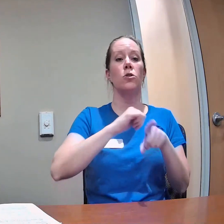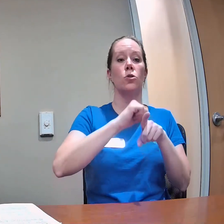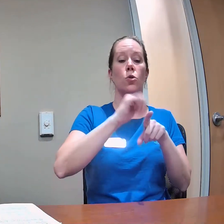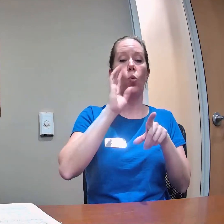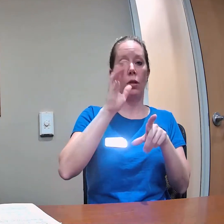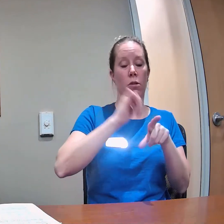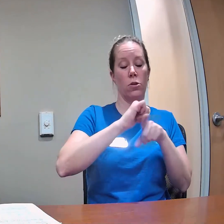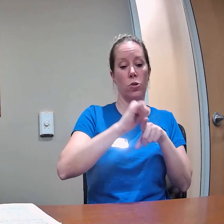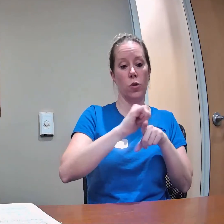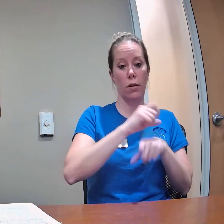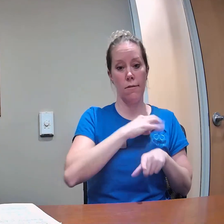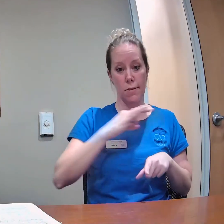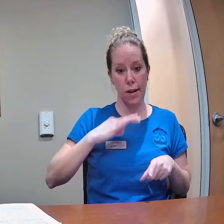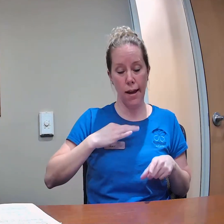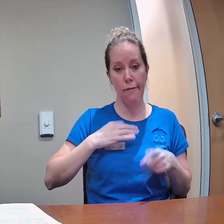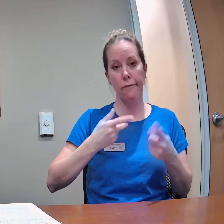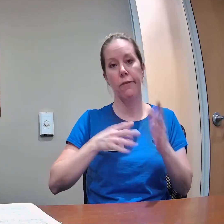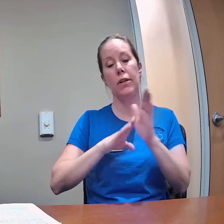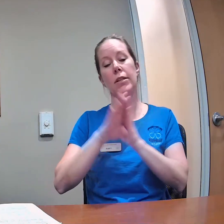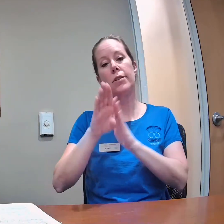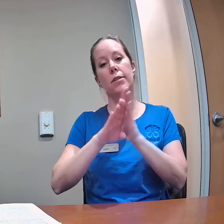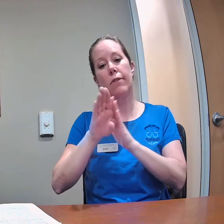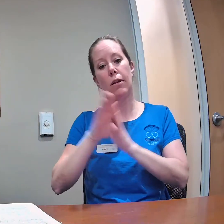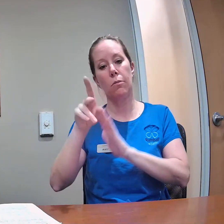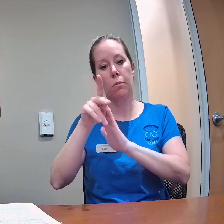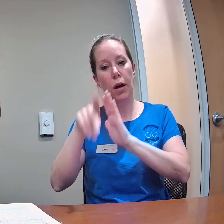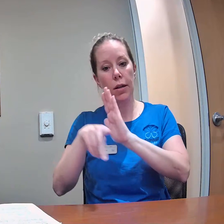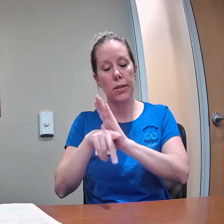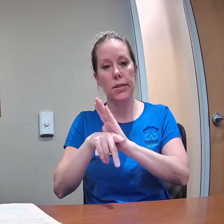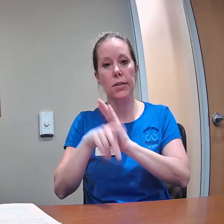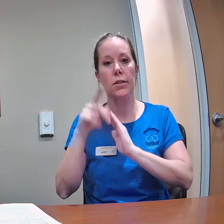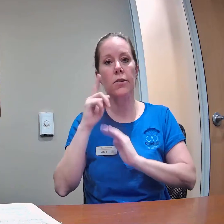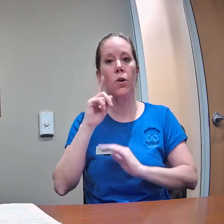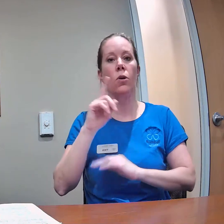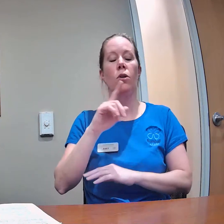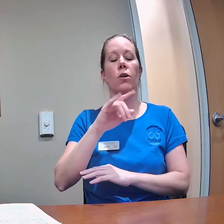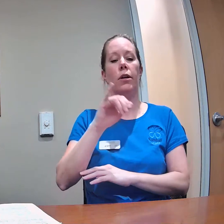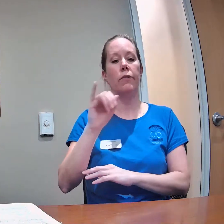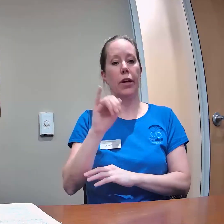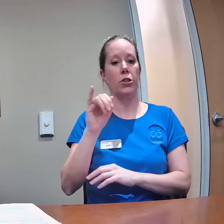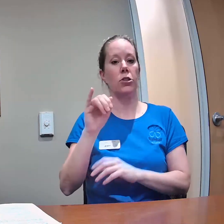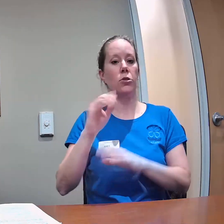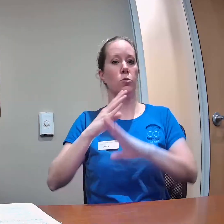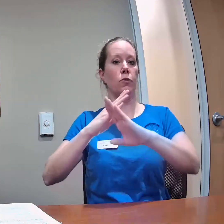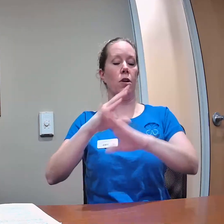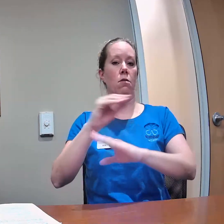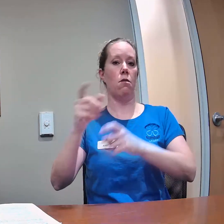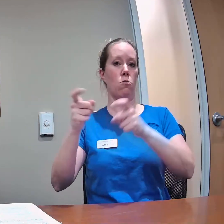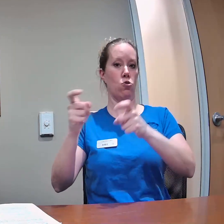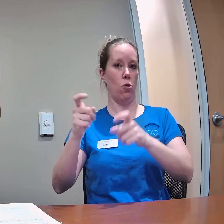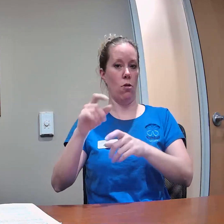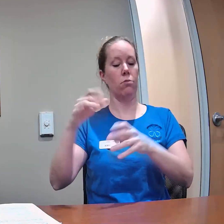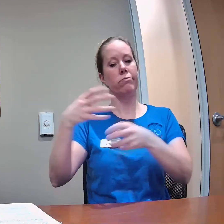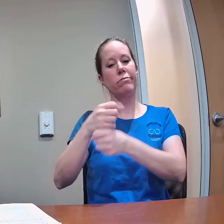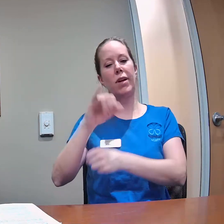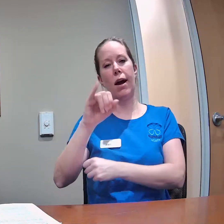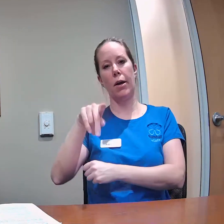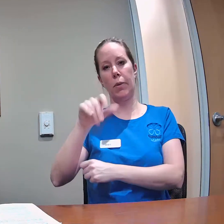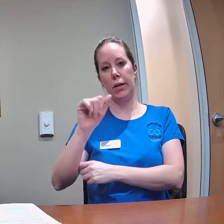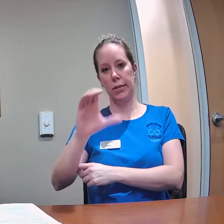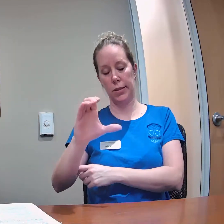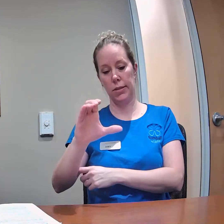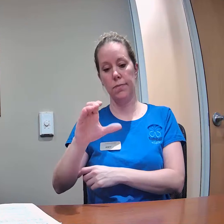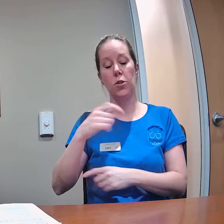staff, developing and implementing IPAC policies, surveillance, and support. So one of the things I've asked her to do is